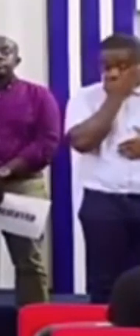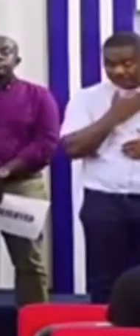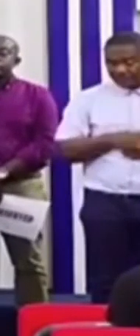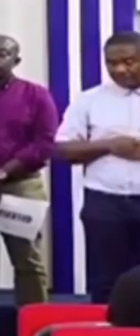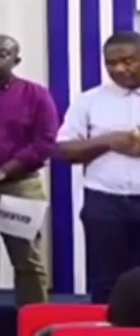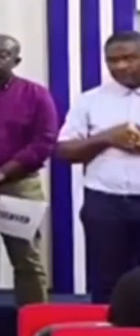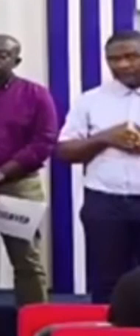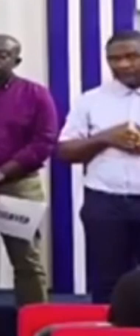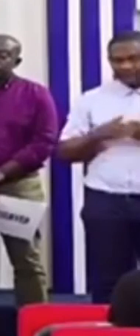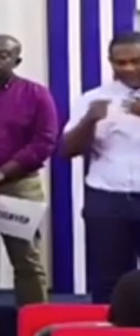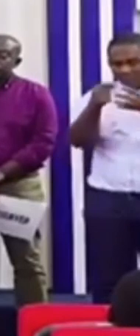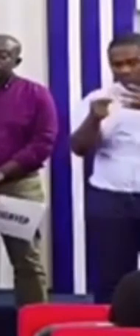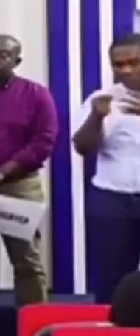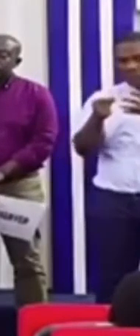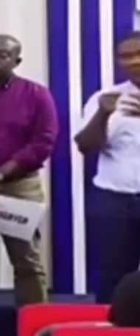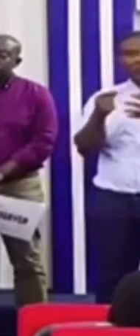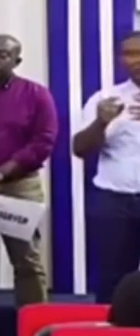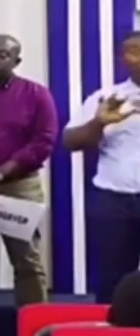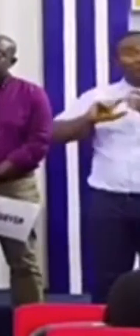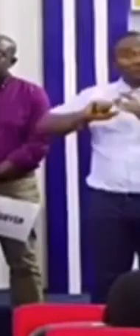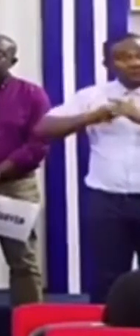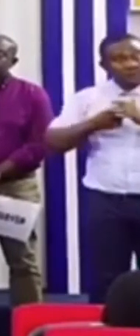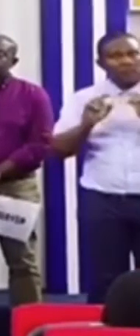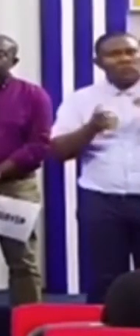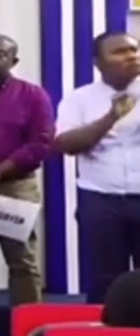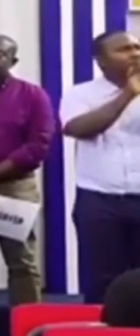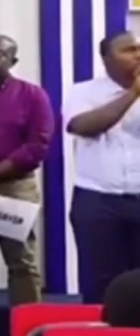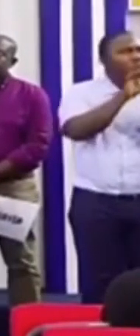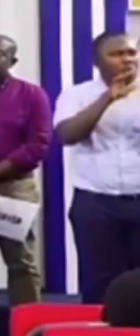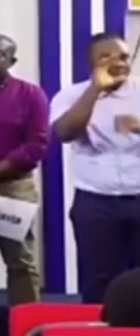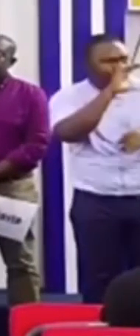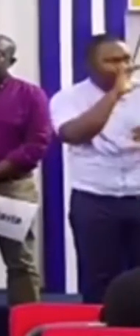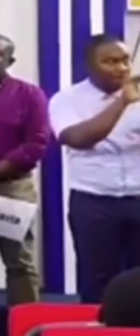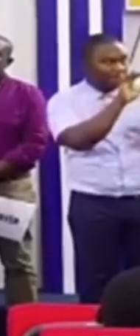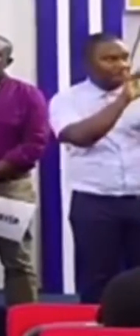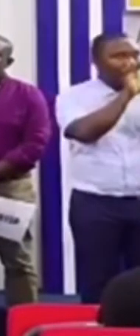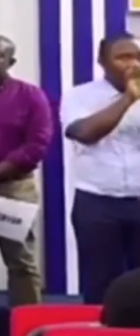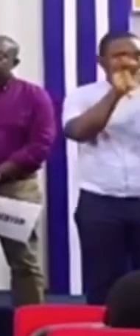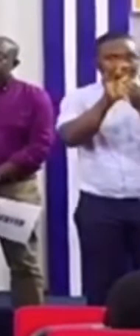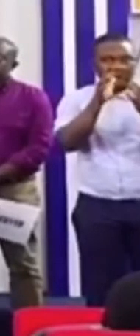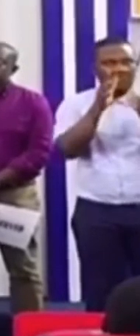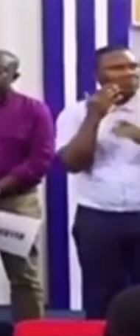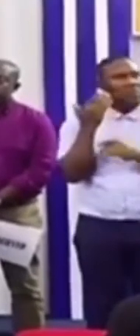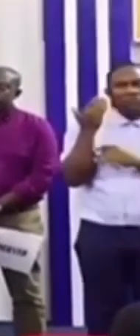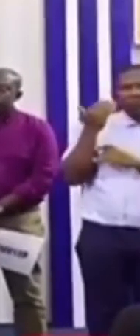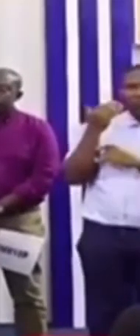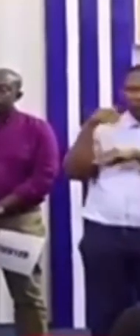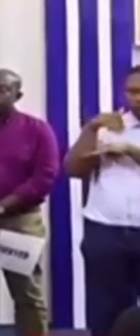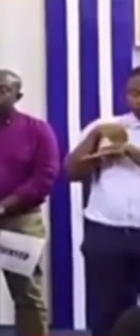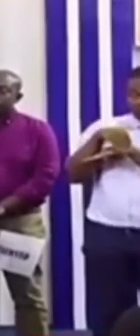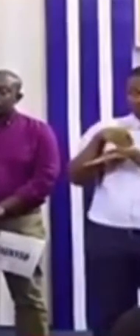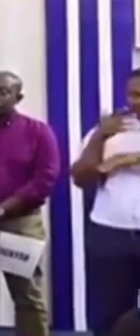First four cases, contact tracing has started. The last two cases we just confirmed over the night, and we